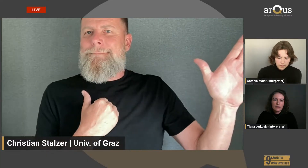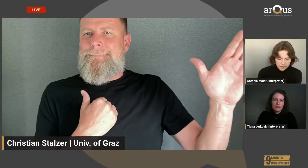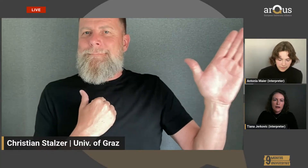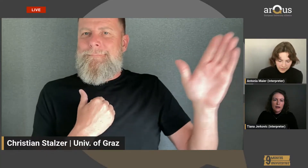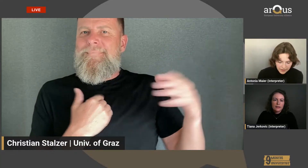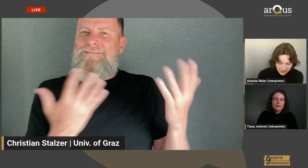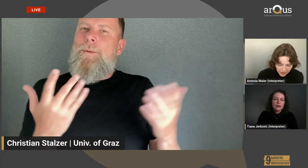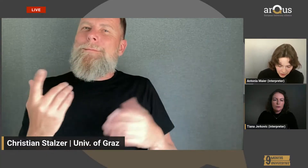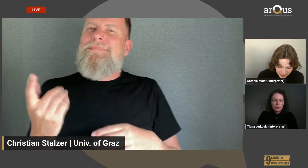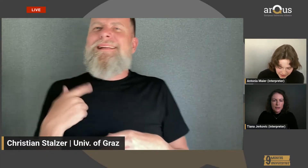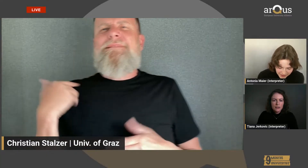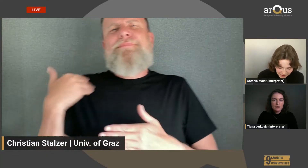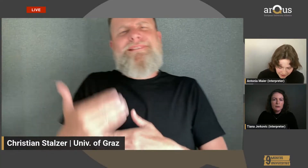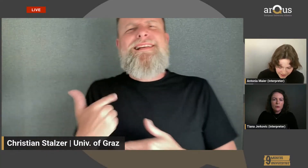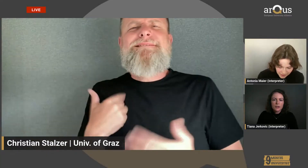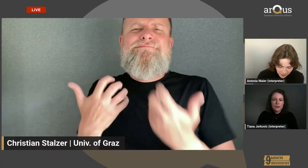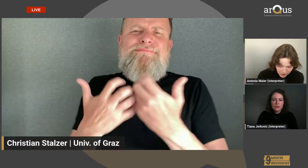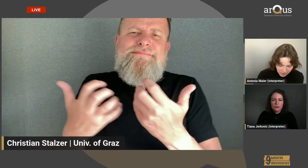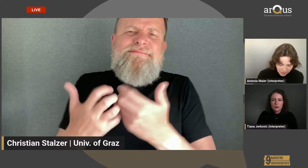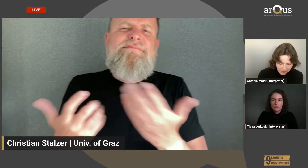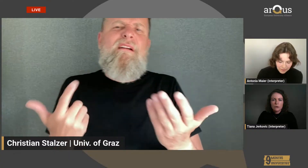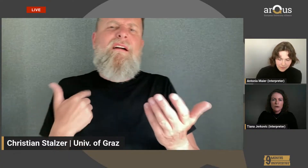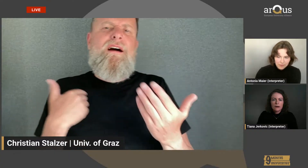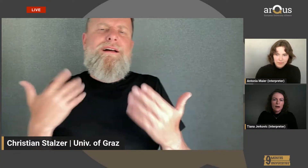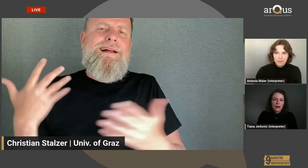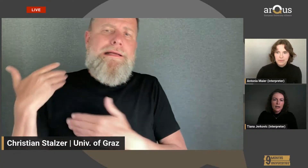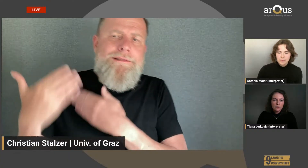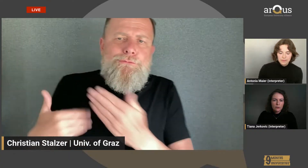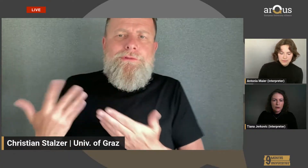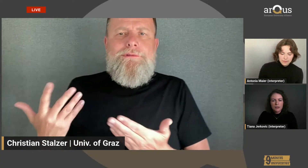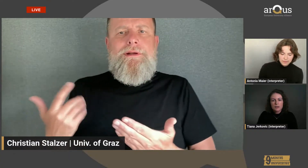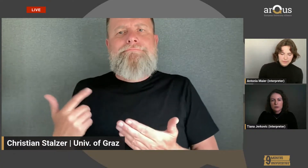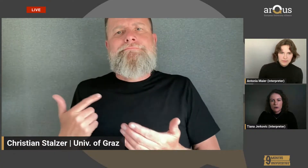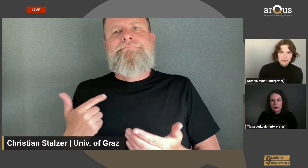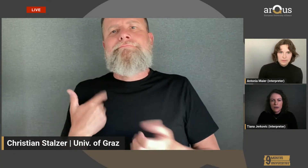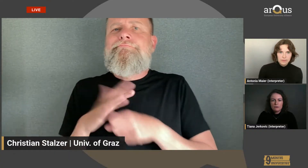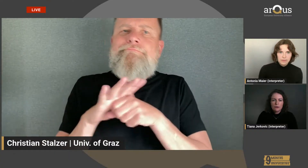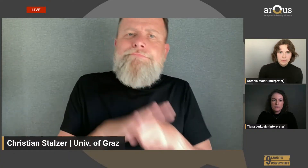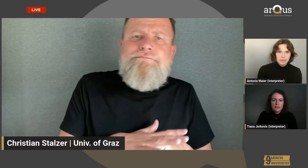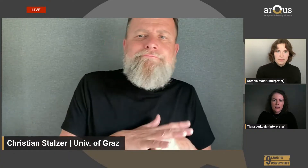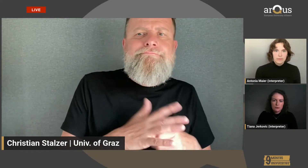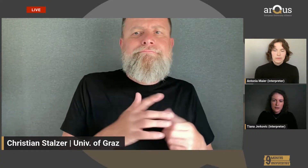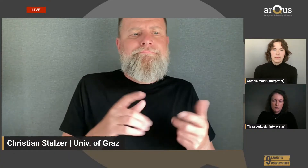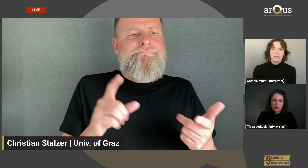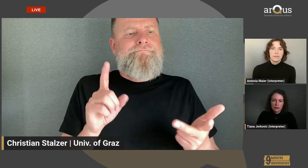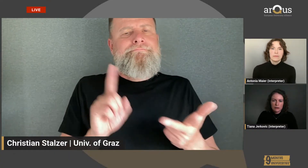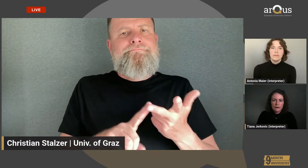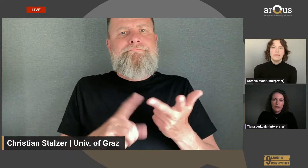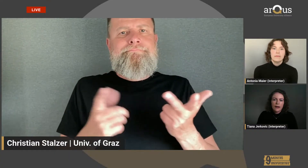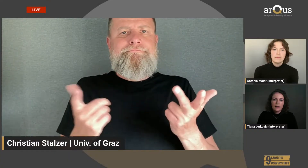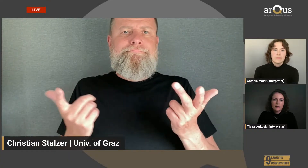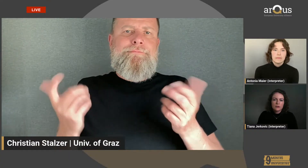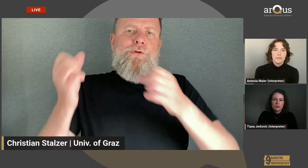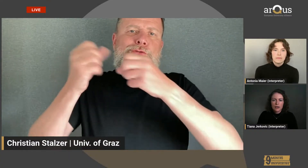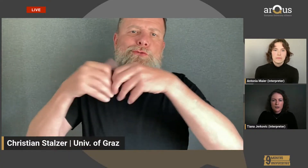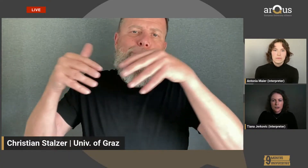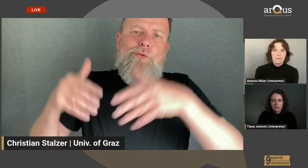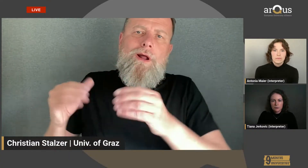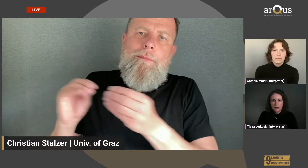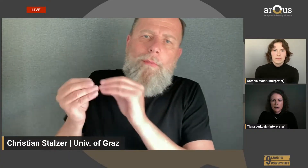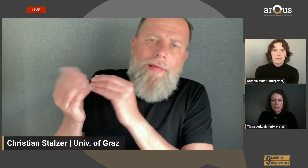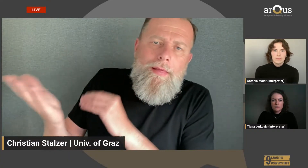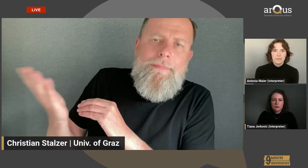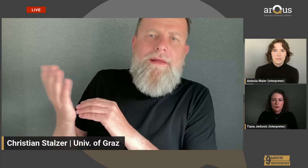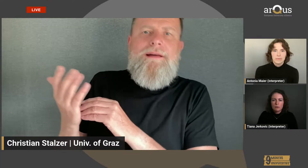And it's, for me, important to ignore or to go away from the deficit model and to try to